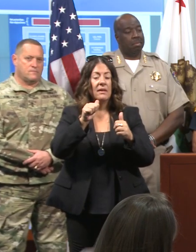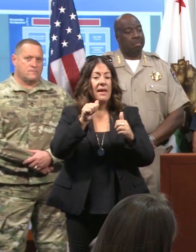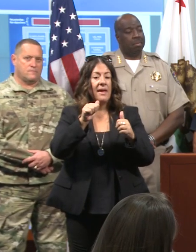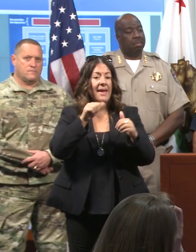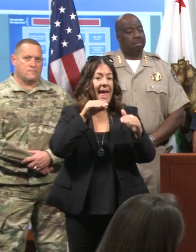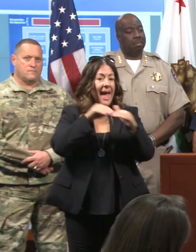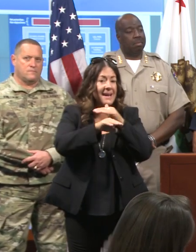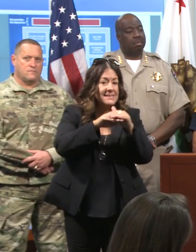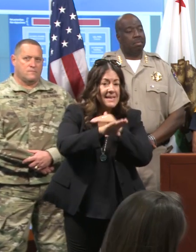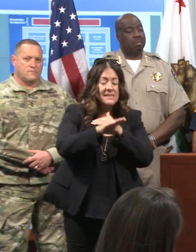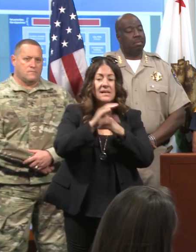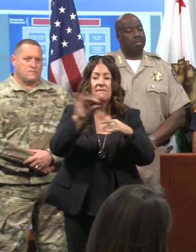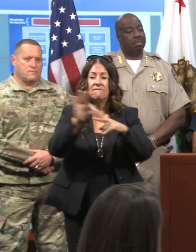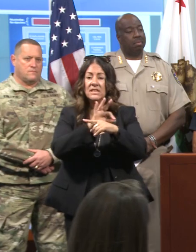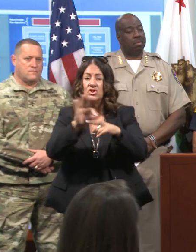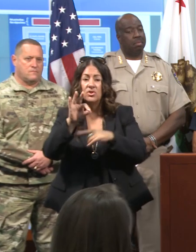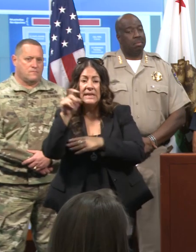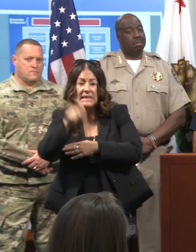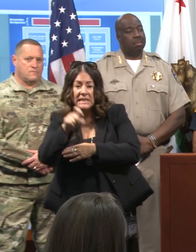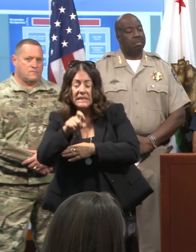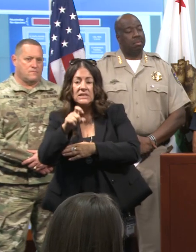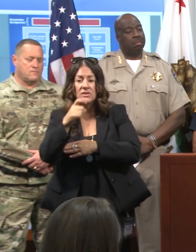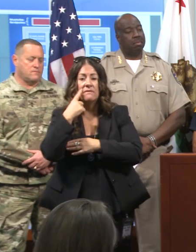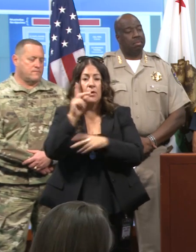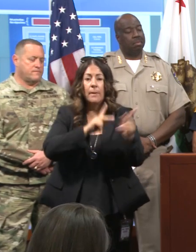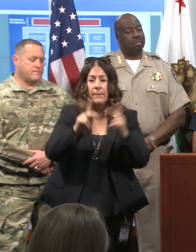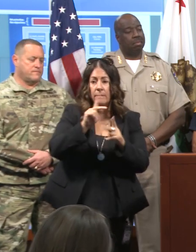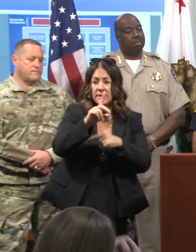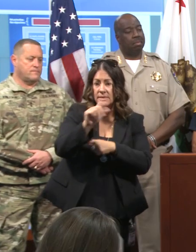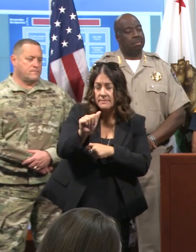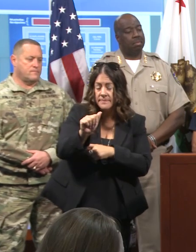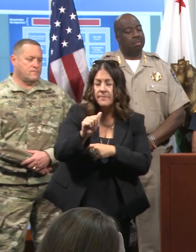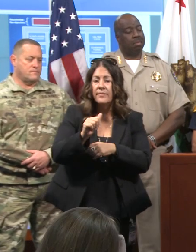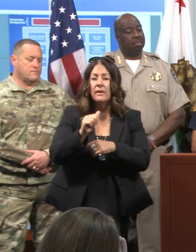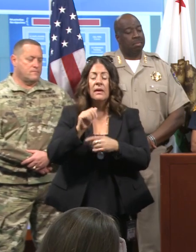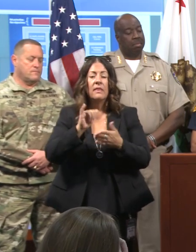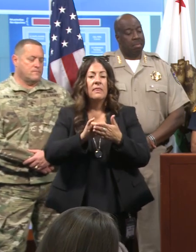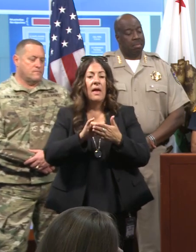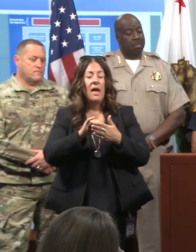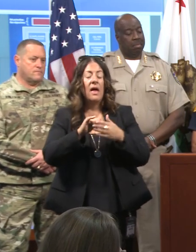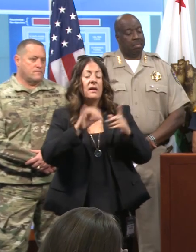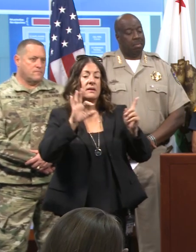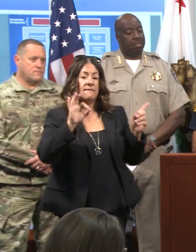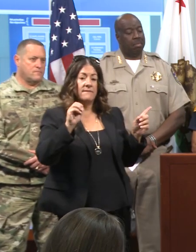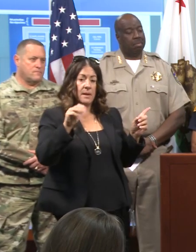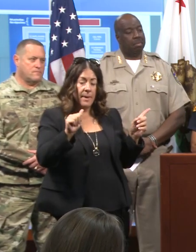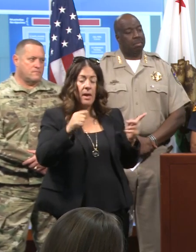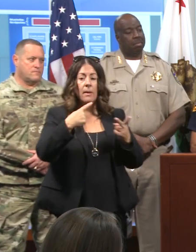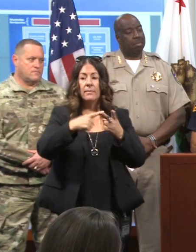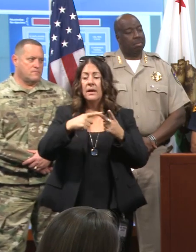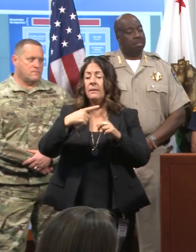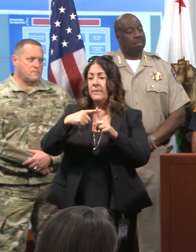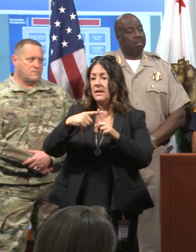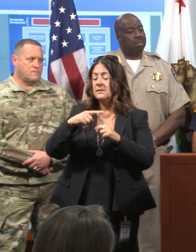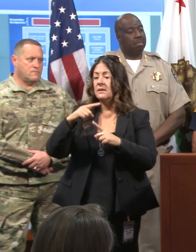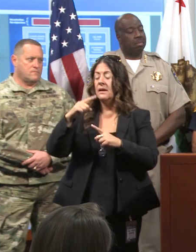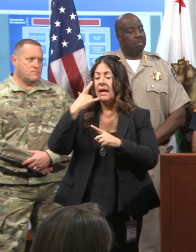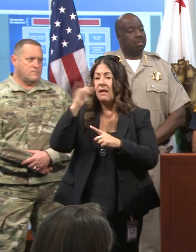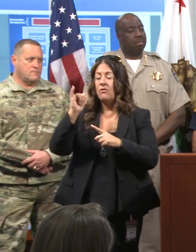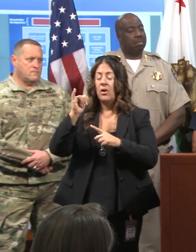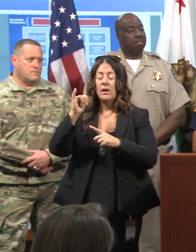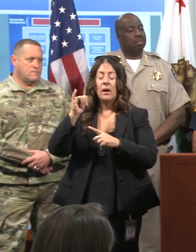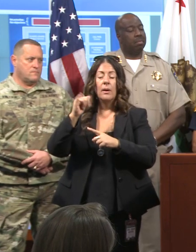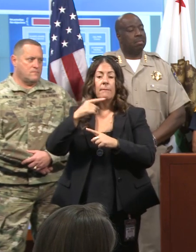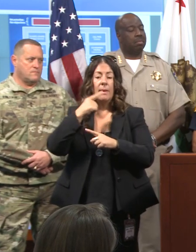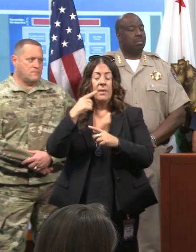additional equipment and supplies. Administrator Fenton mentioned it was coming in from FEMA. Also, the California Department of Public Health and